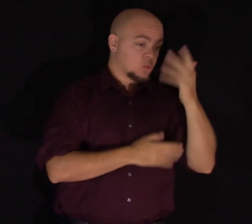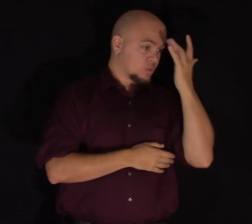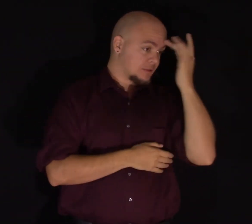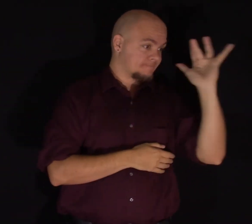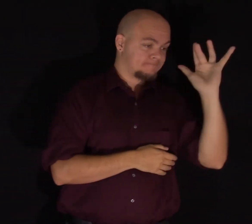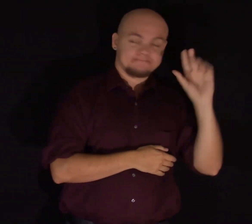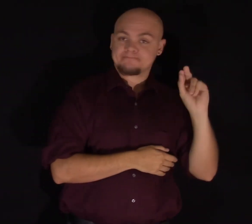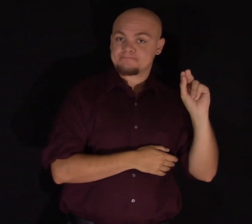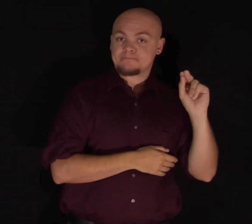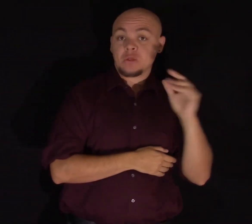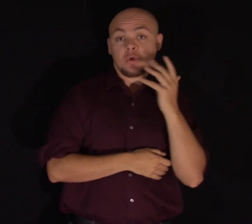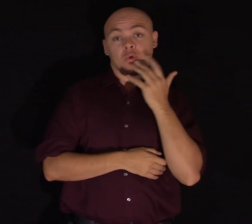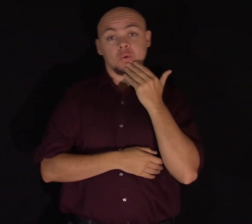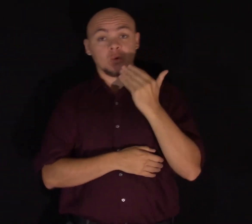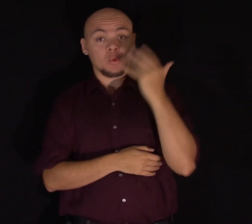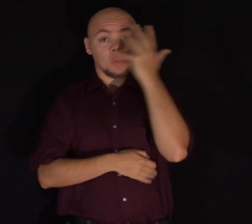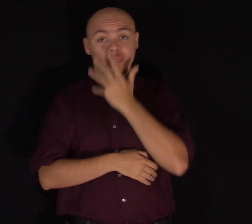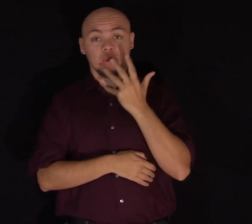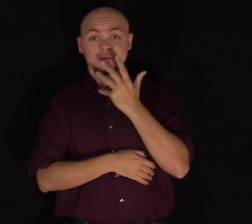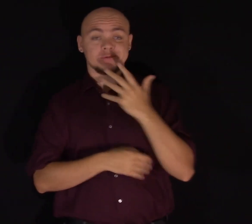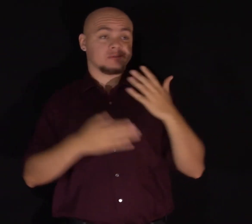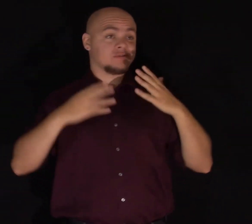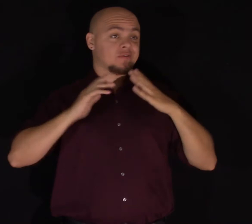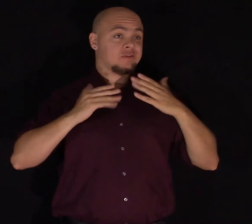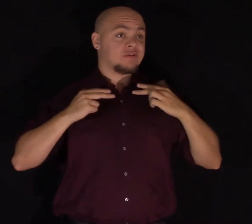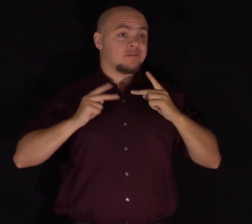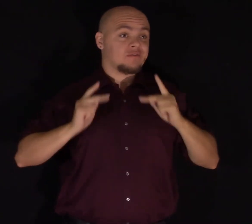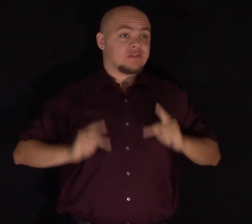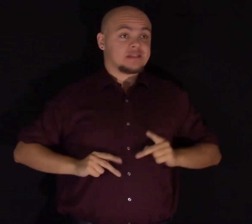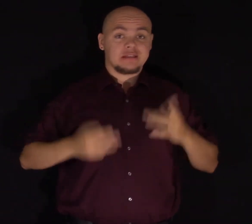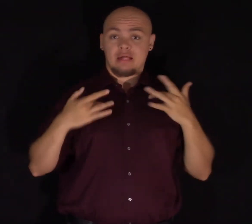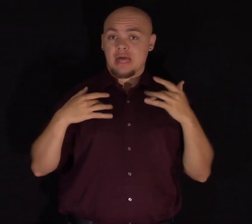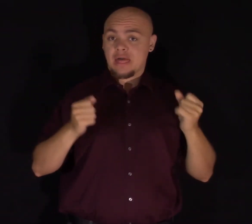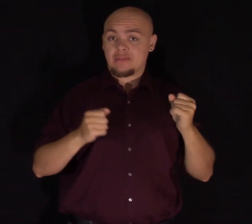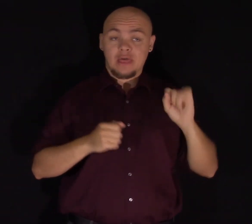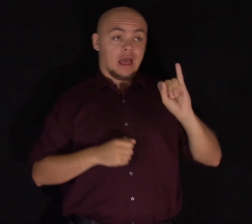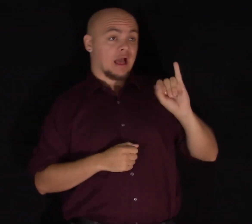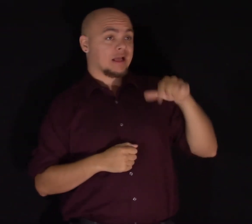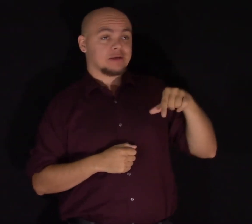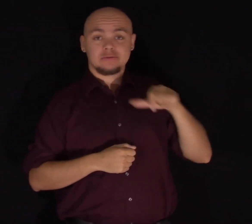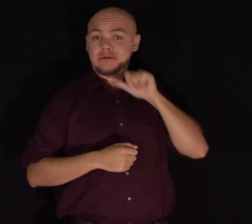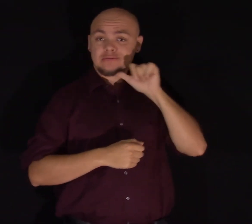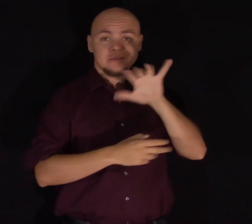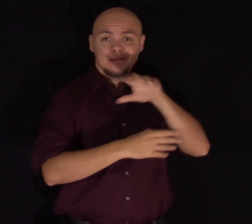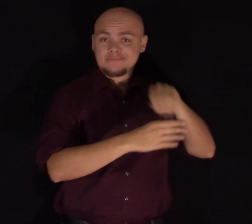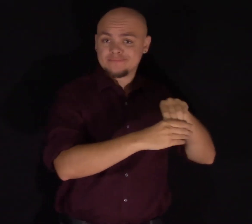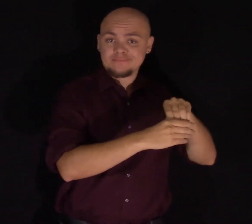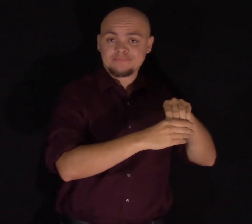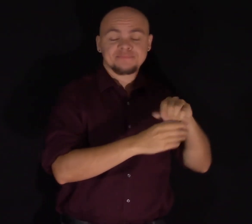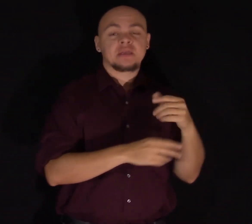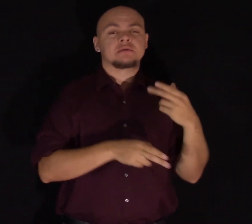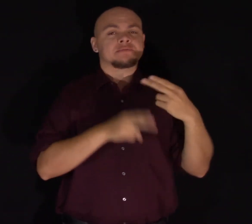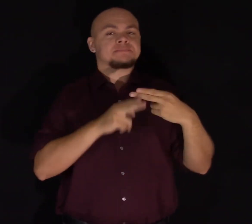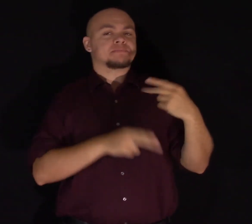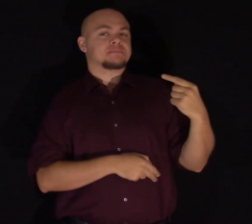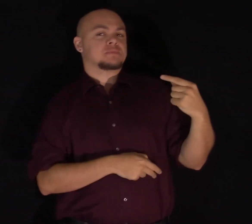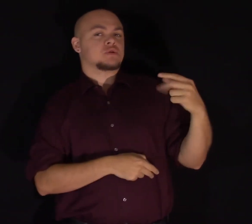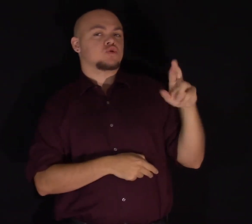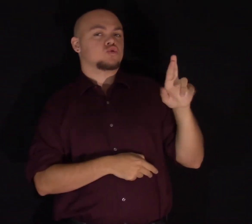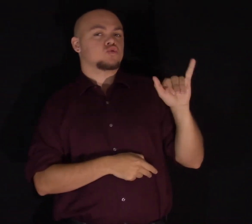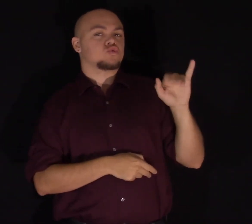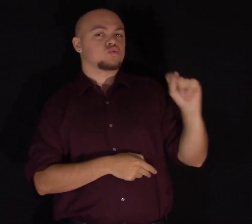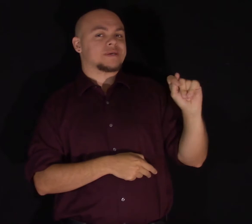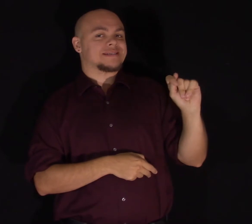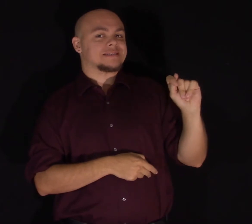it wasn't good looks, physical health, and it wasn't IQ. It was grit. Grit